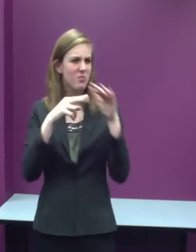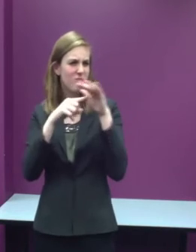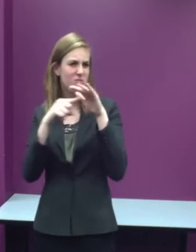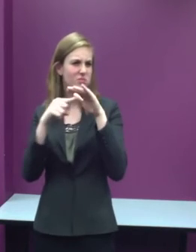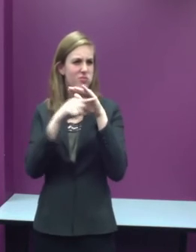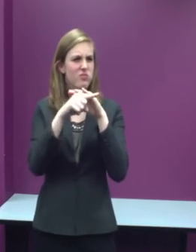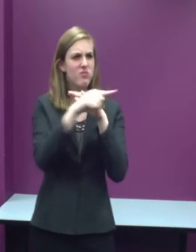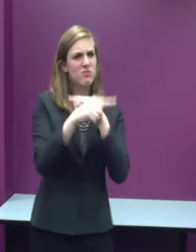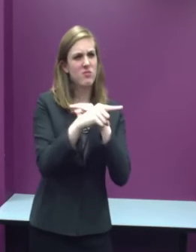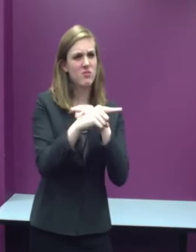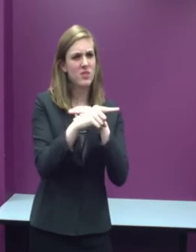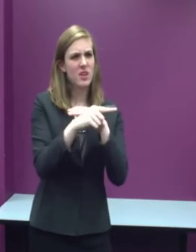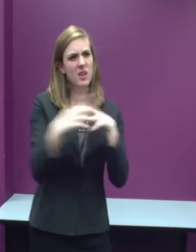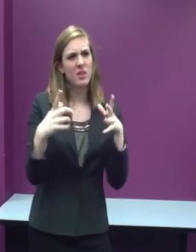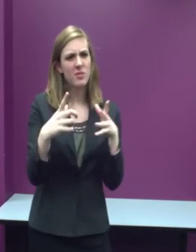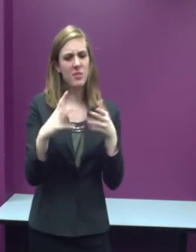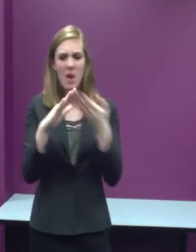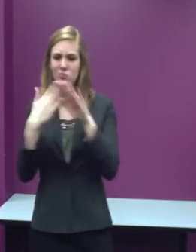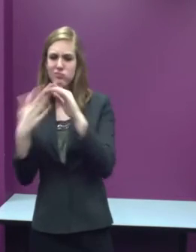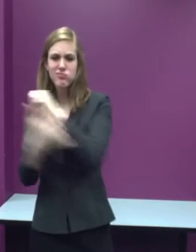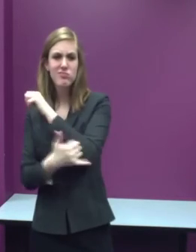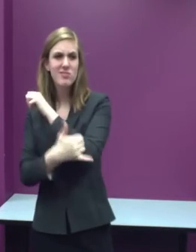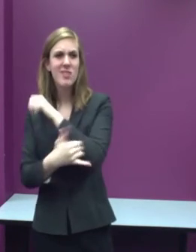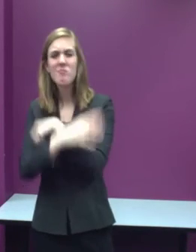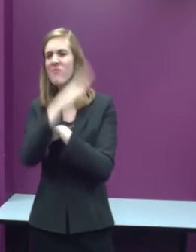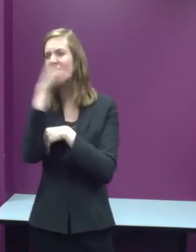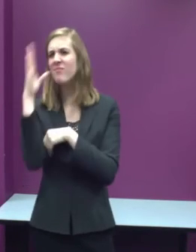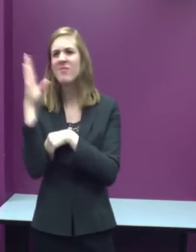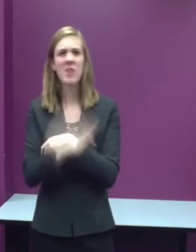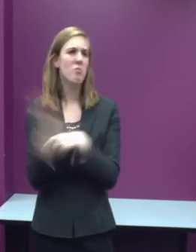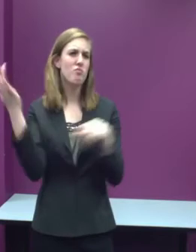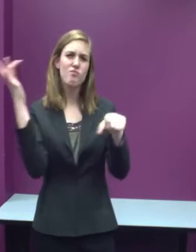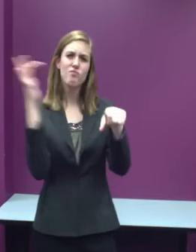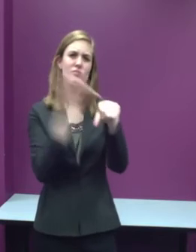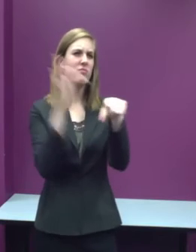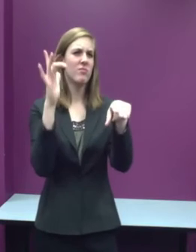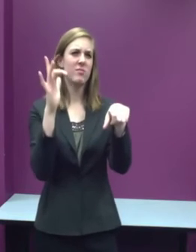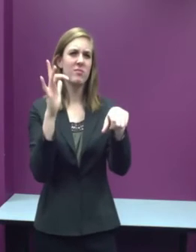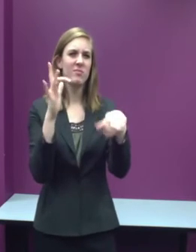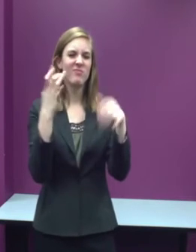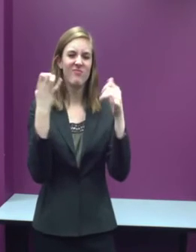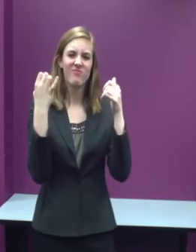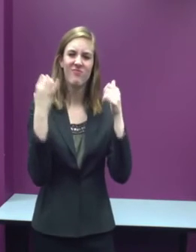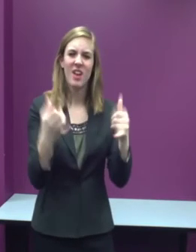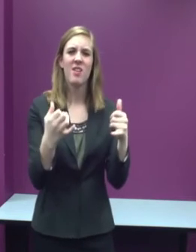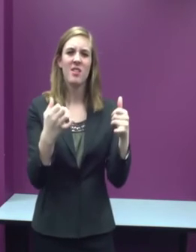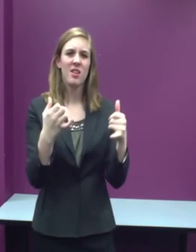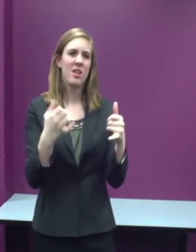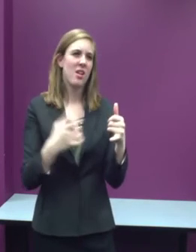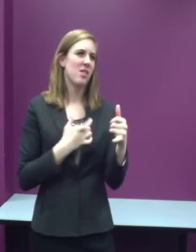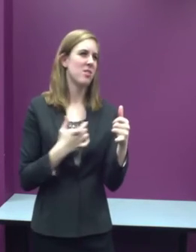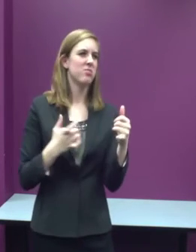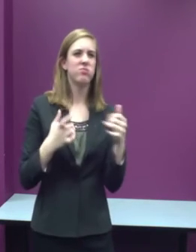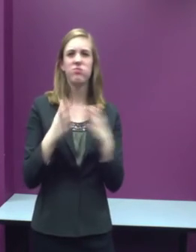it had in store for us was yet to determine. I could but esteem this moment of my departure among the most happy of